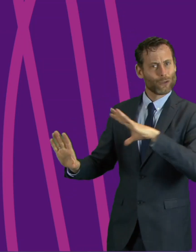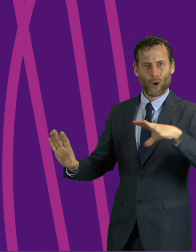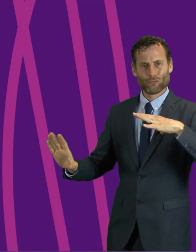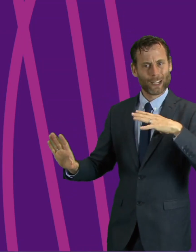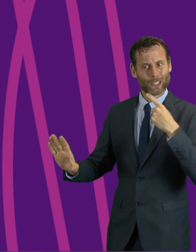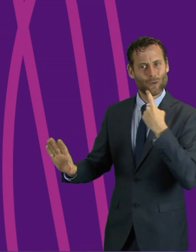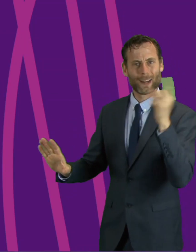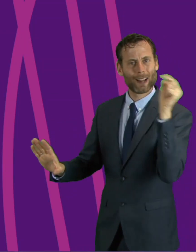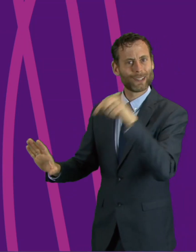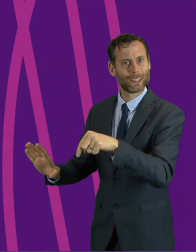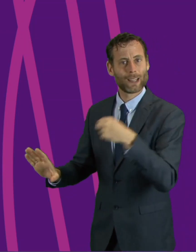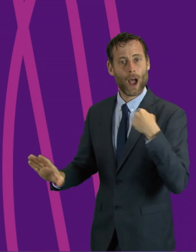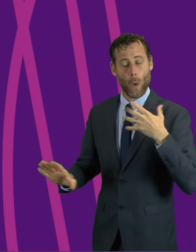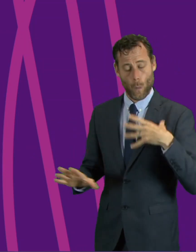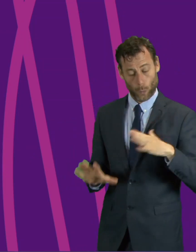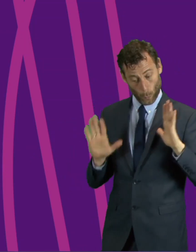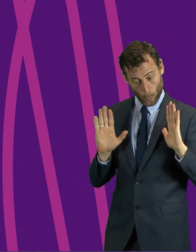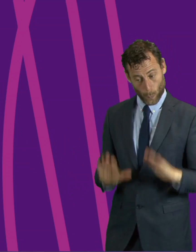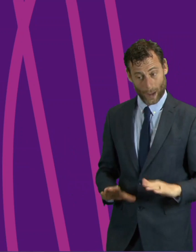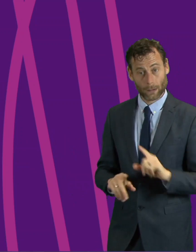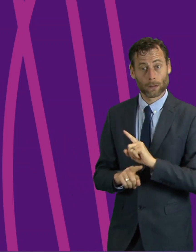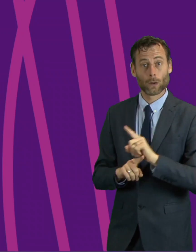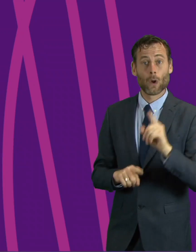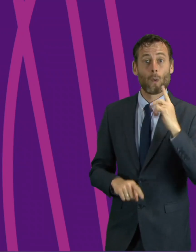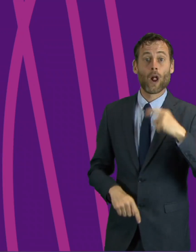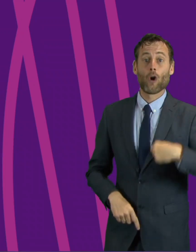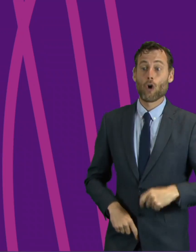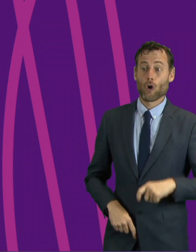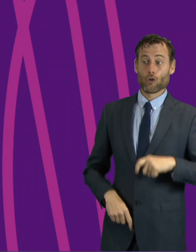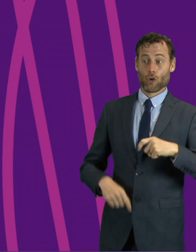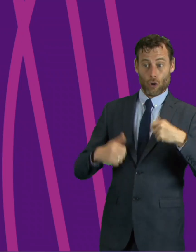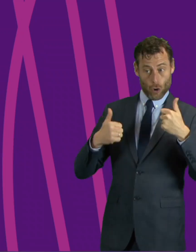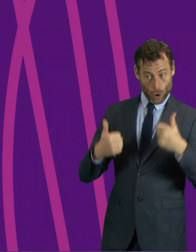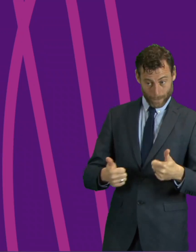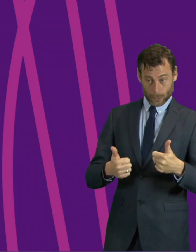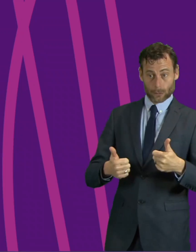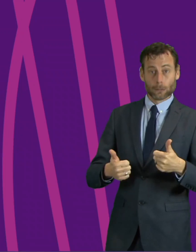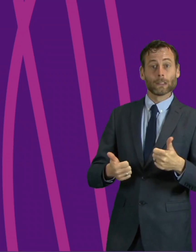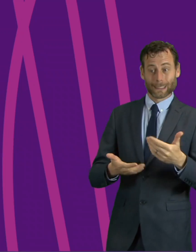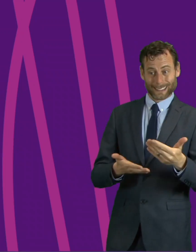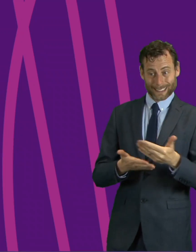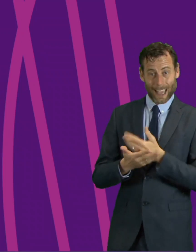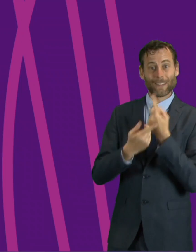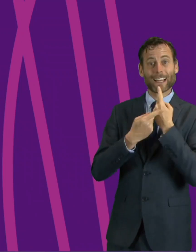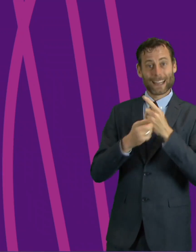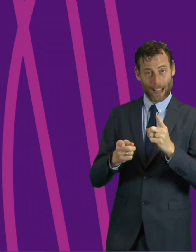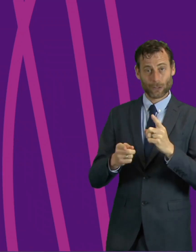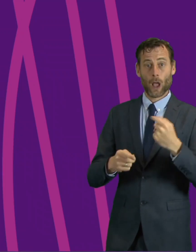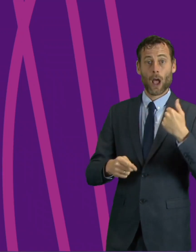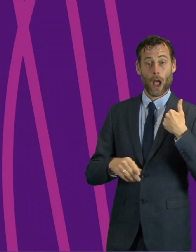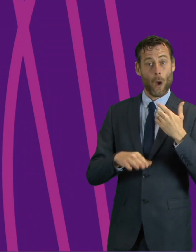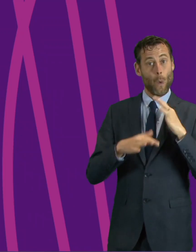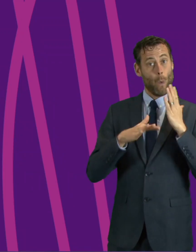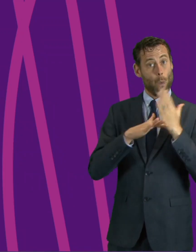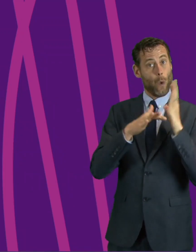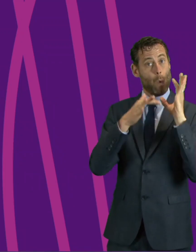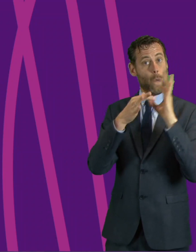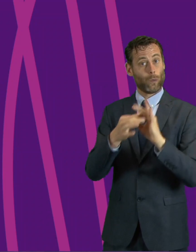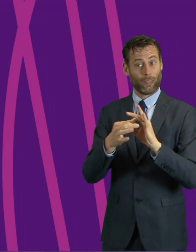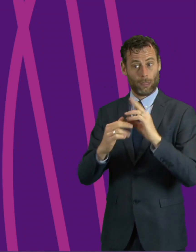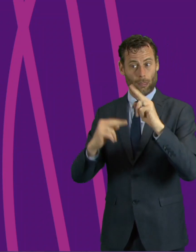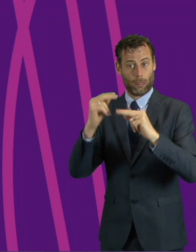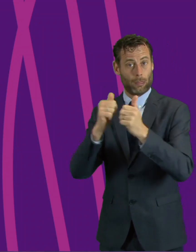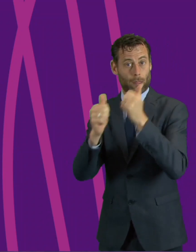solidified and be more confident about it. Now, we are working with the Construction Leadership Forum that's been established. They are working on a